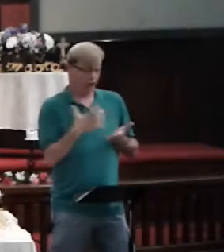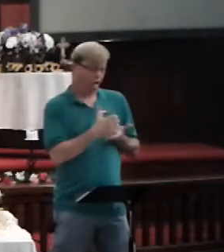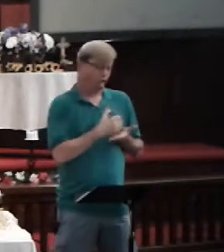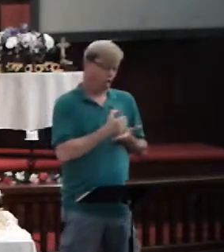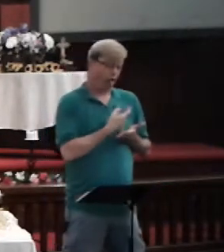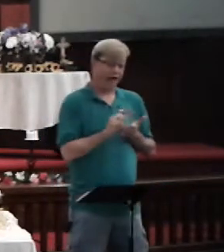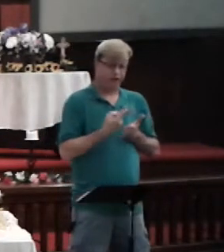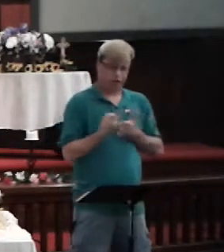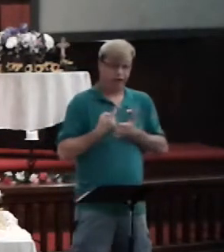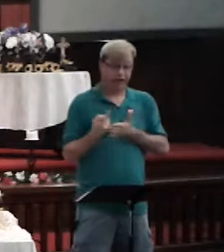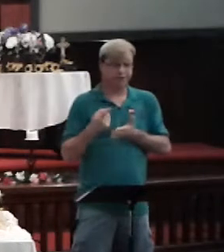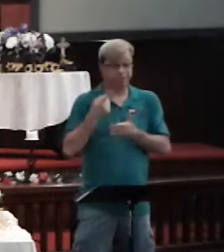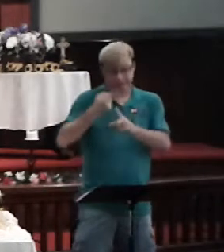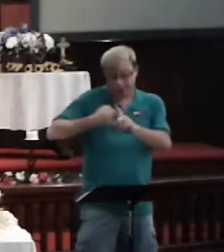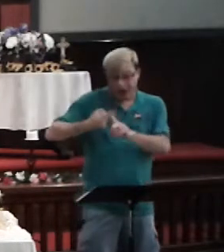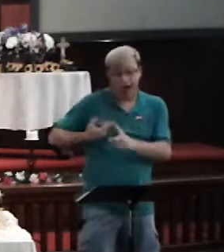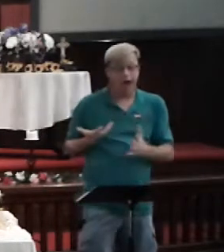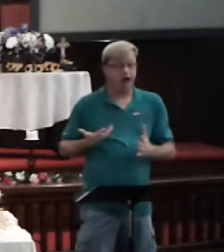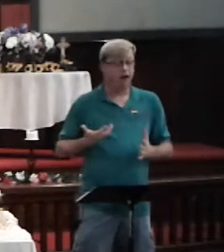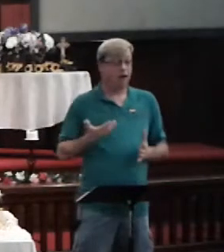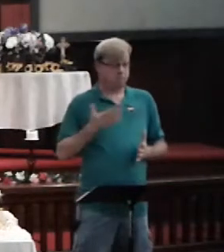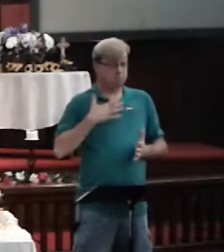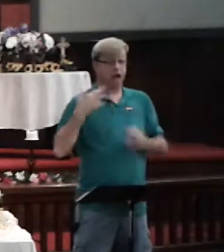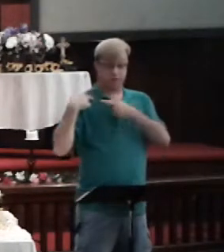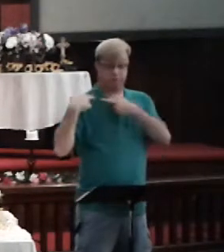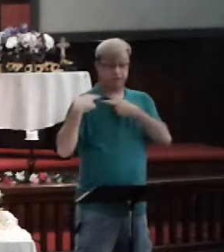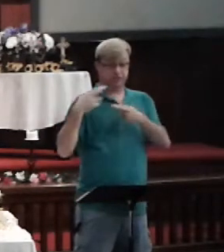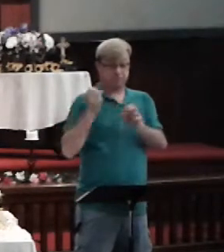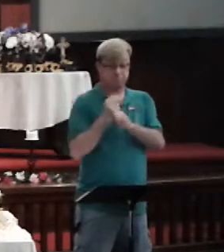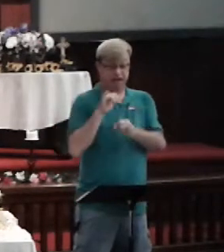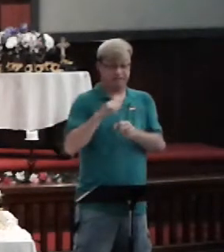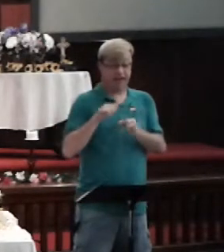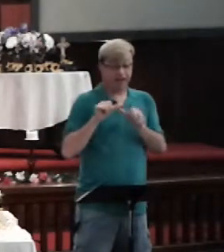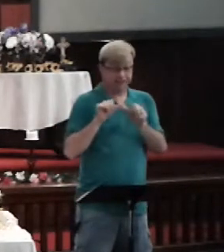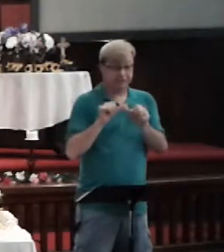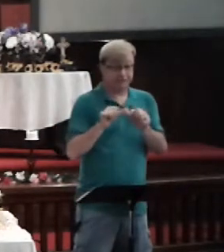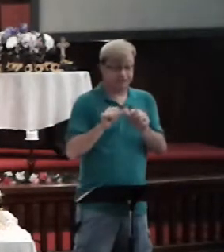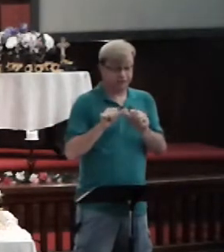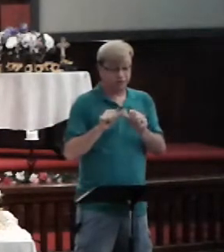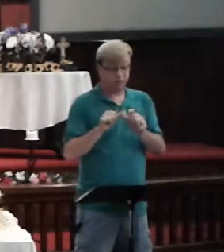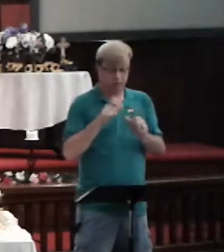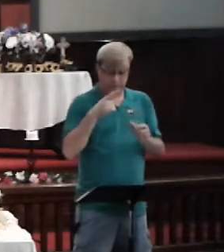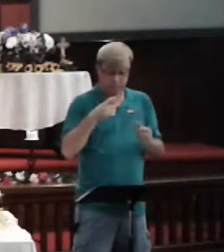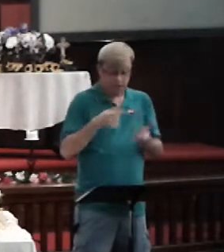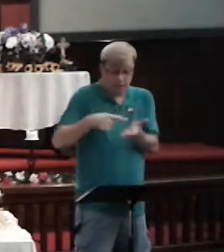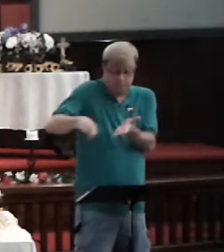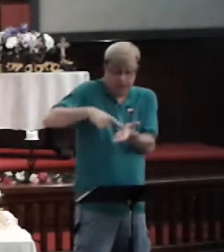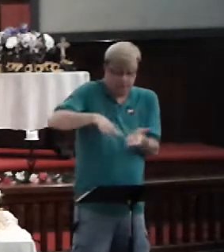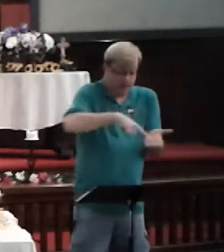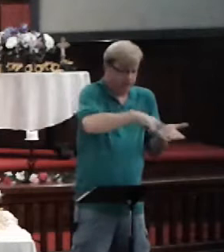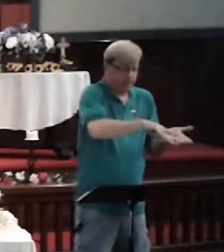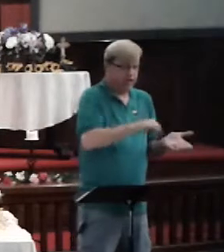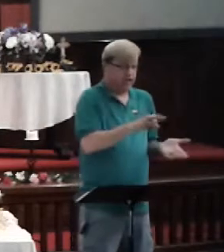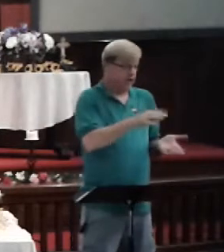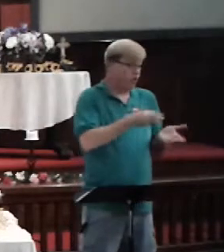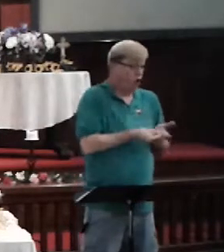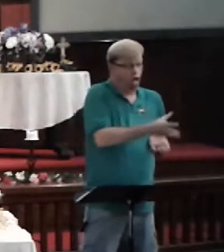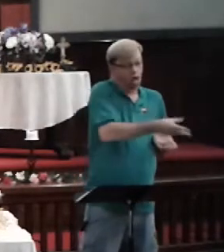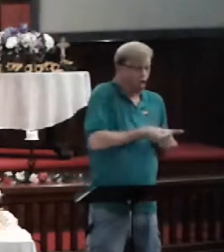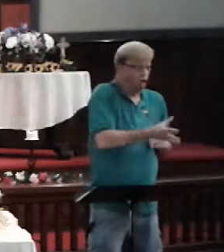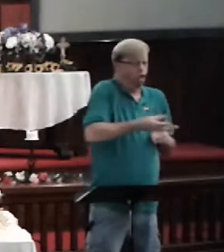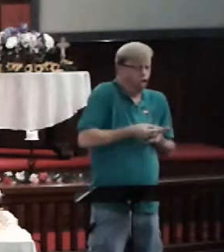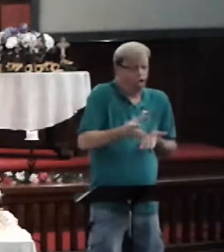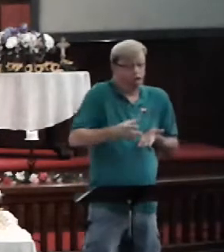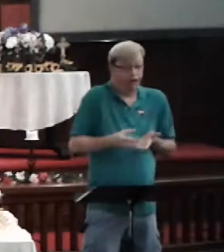every week or every month. And it's my responsibility to make that go where it needs to go. Now, if you get that spending urge, like some